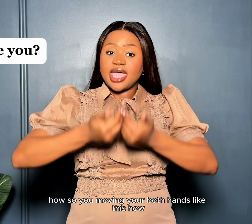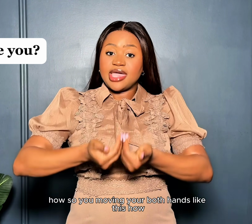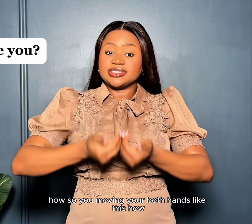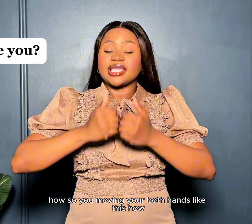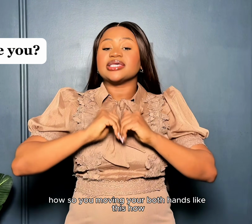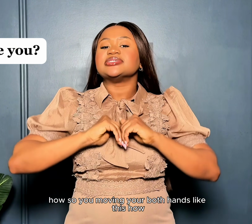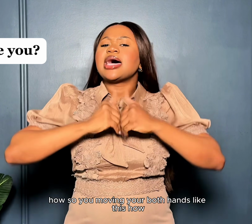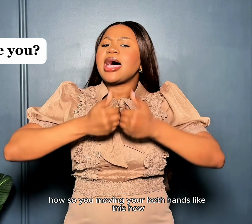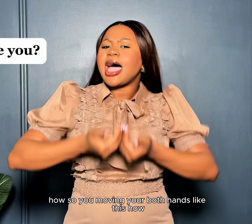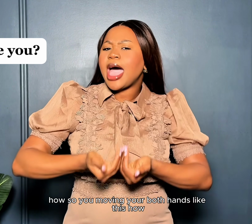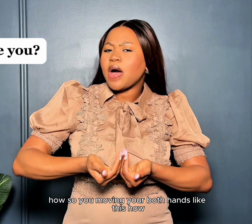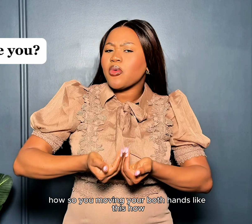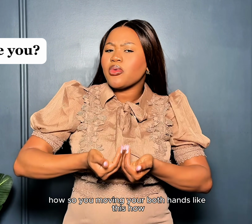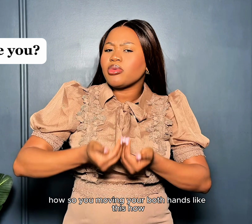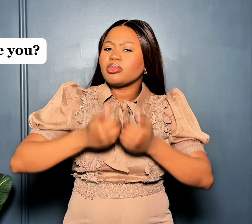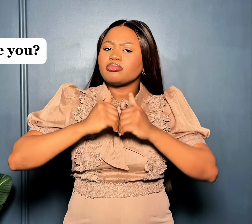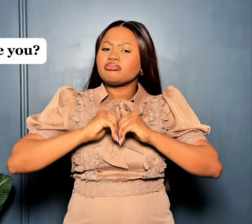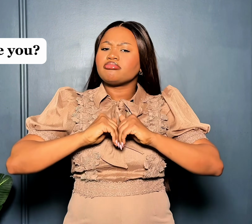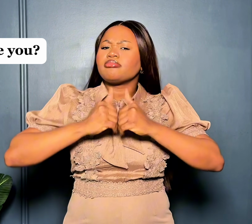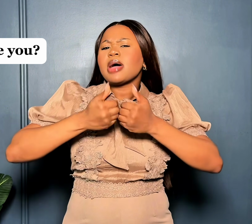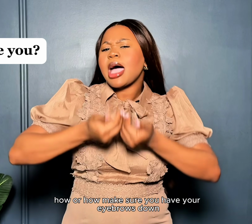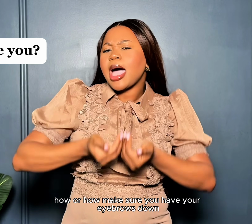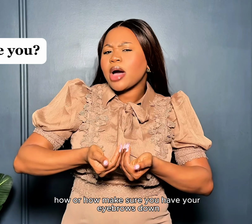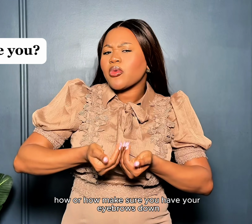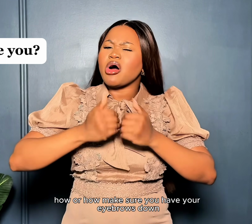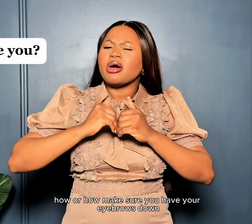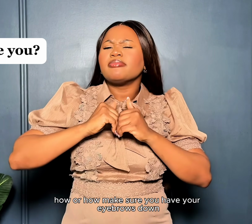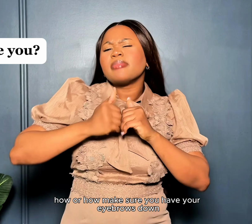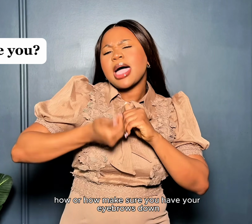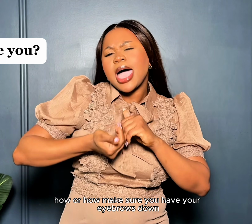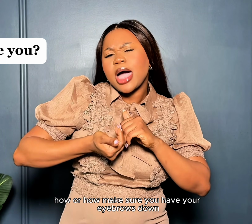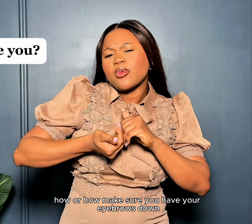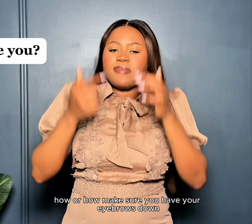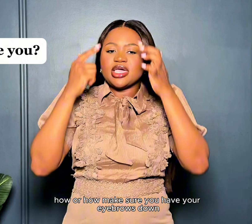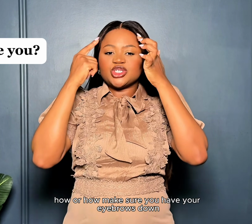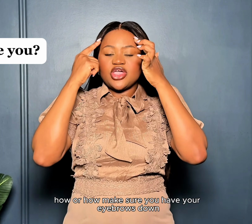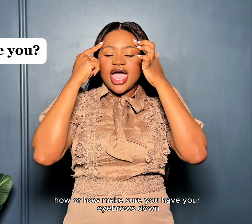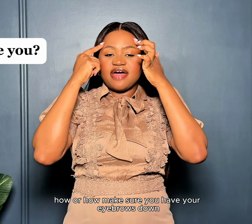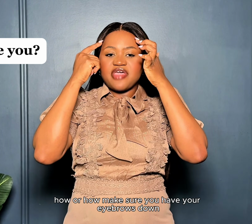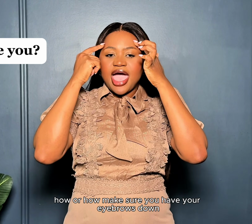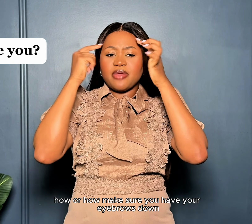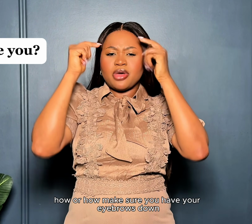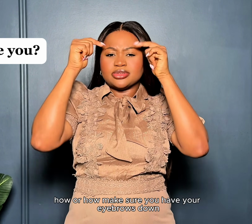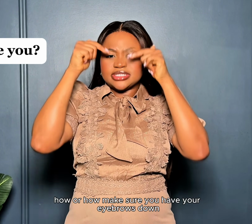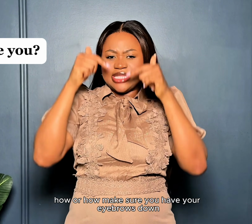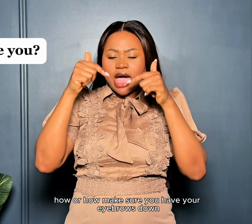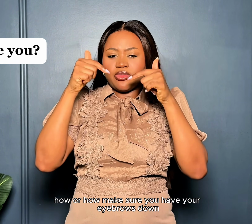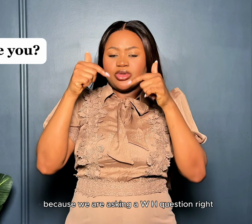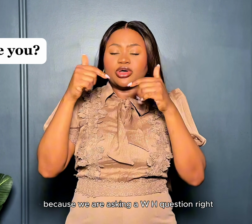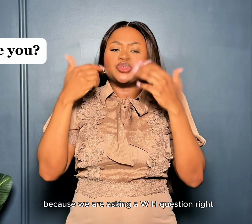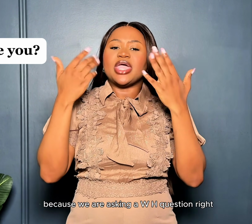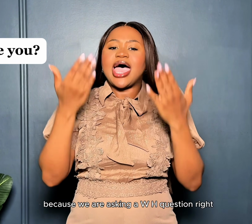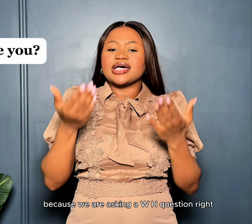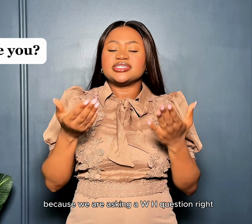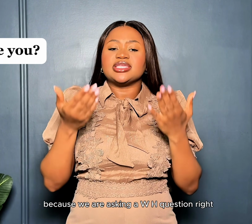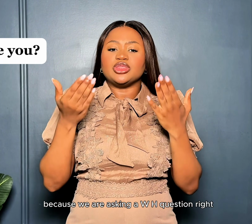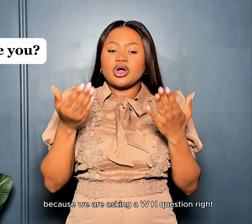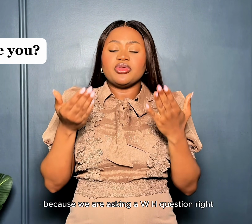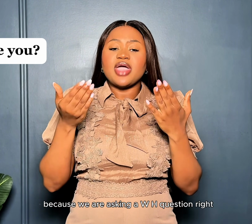hands like this. How? How? Or how? Make sure you have your eyebrows down because we are asking a